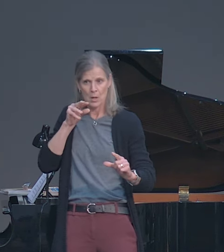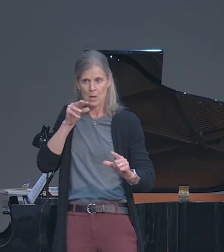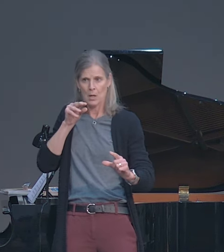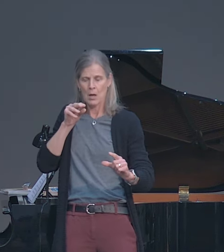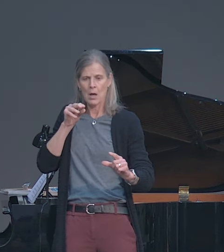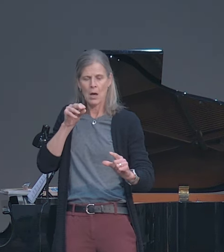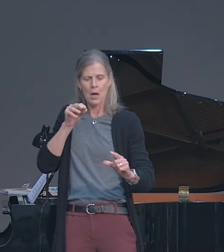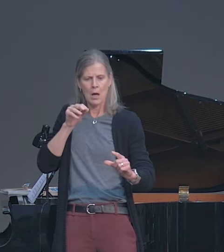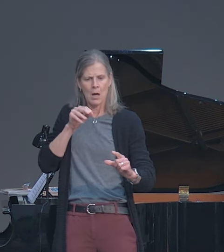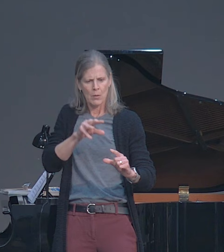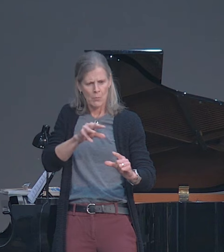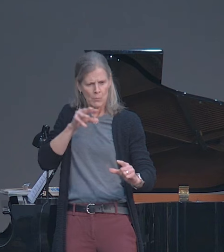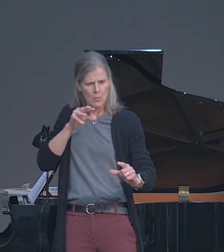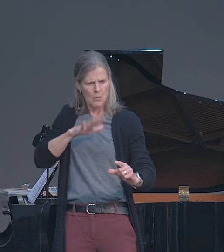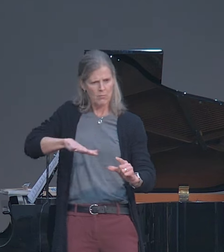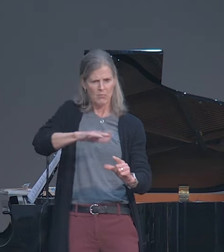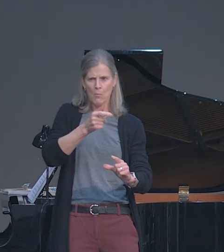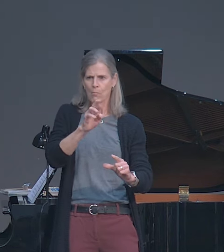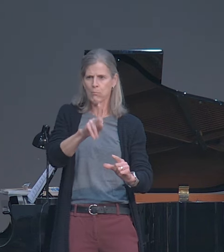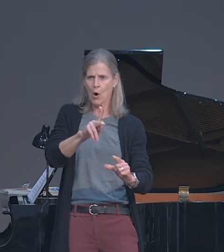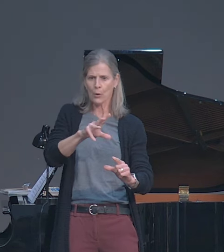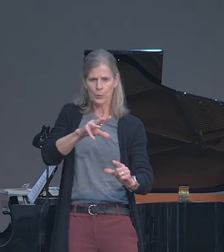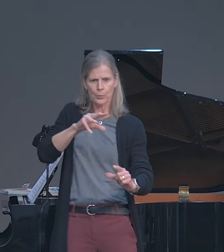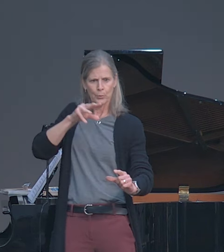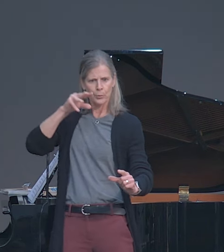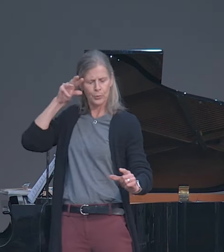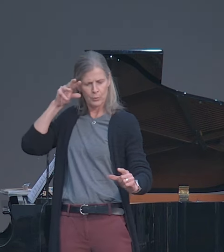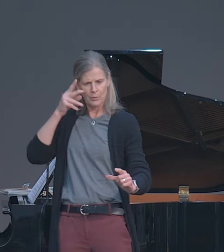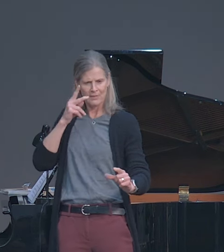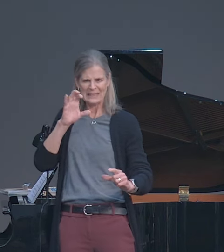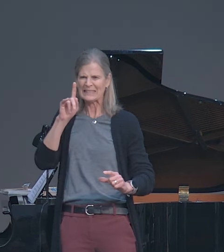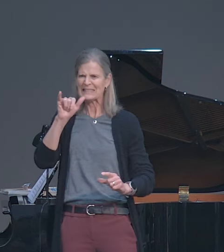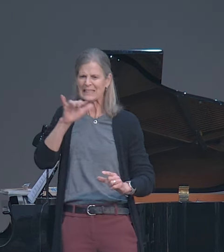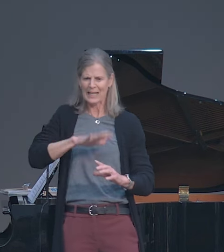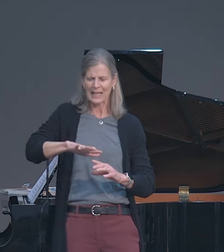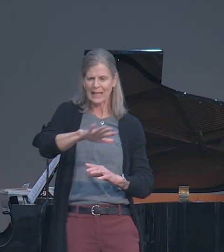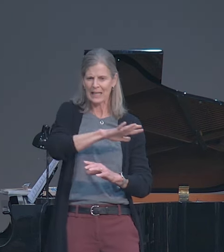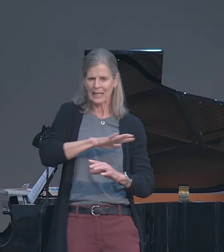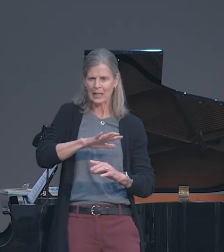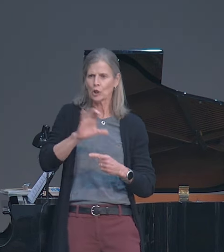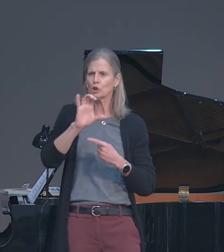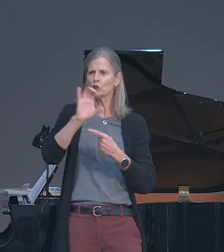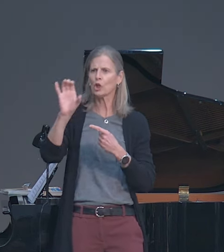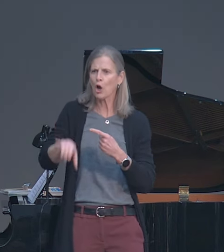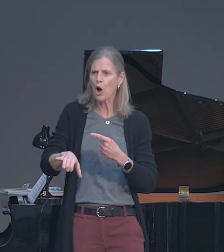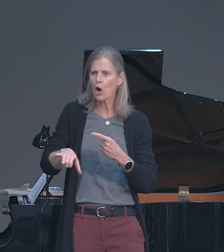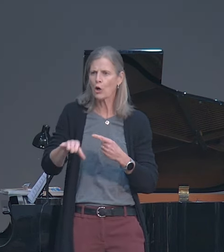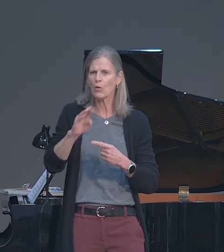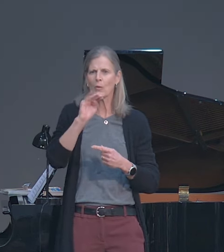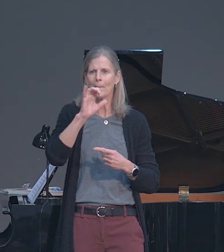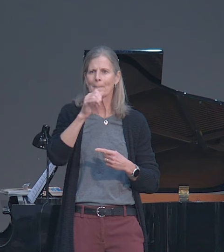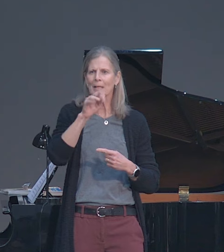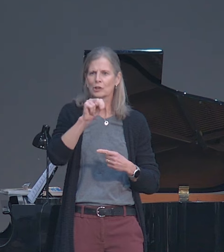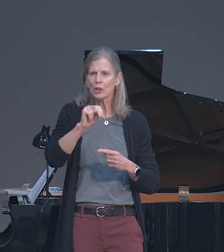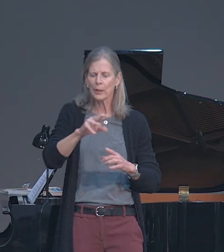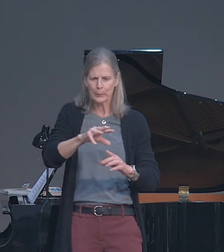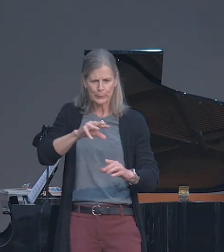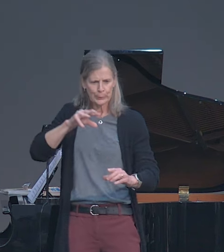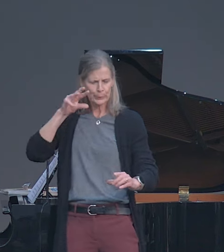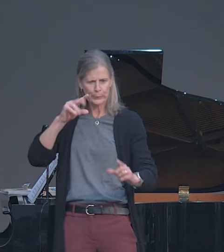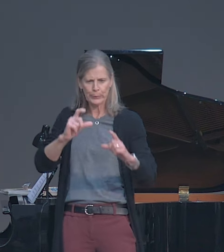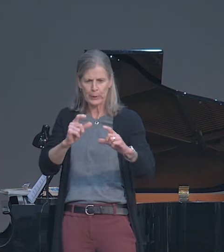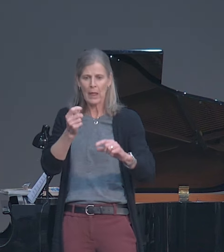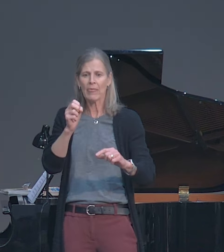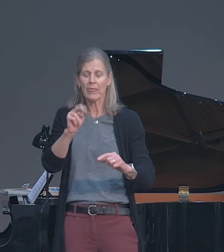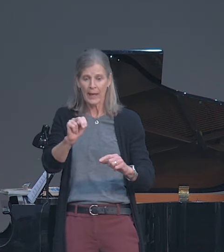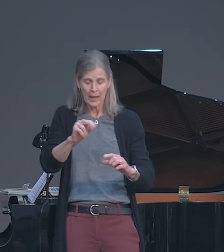in a city. And as it continued to move up, I could tell that the city was Chicago because Lake Michigan sort of came into focus. And